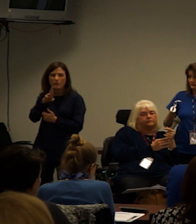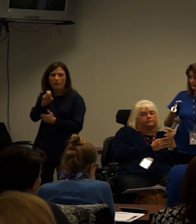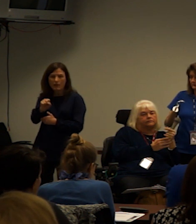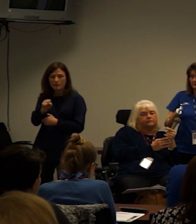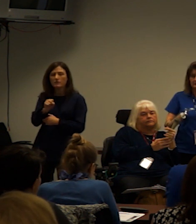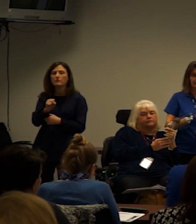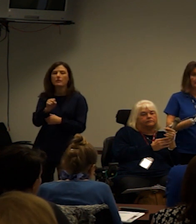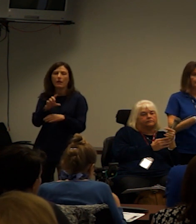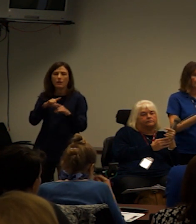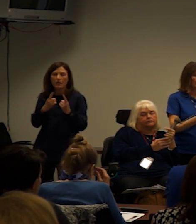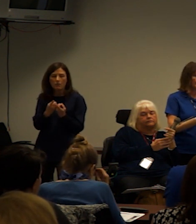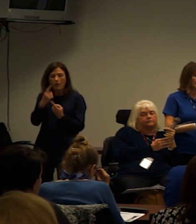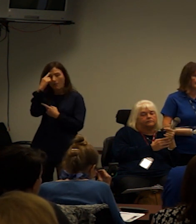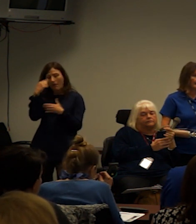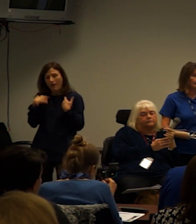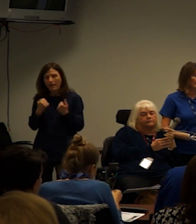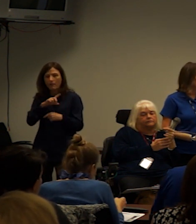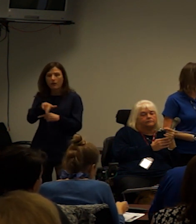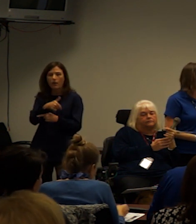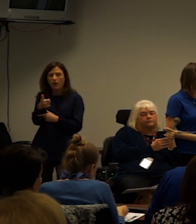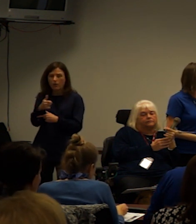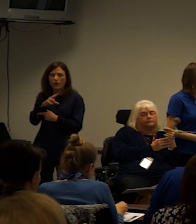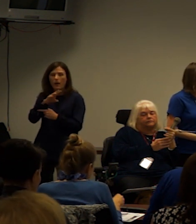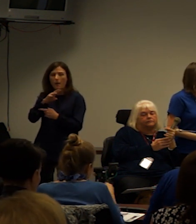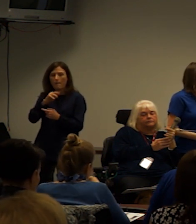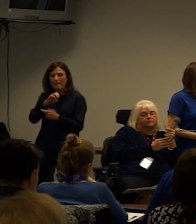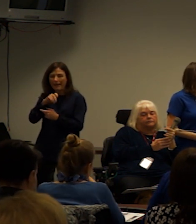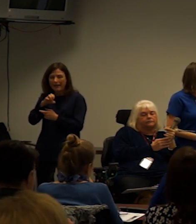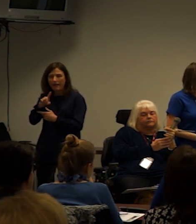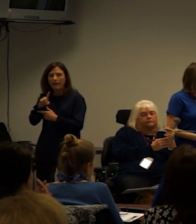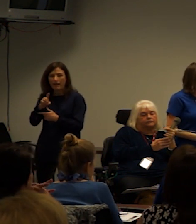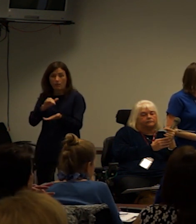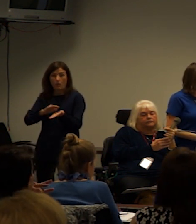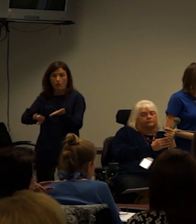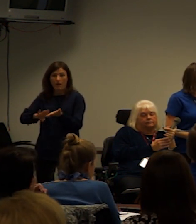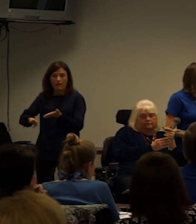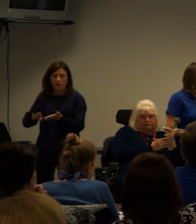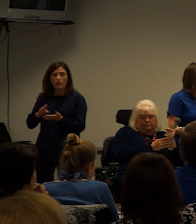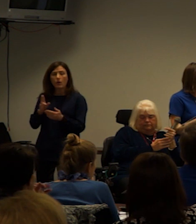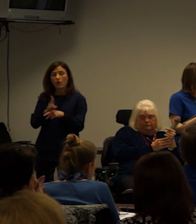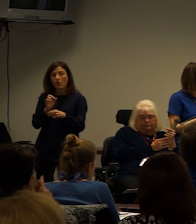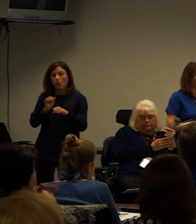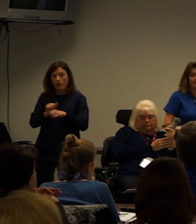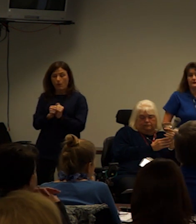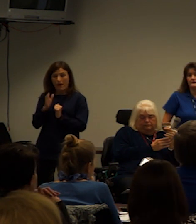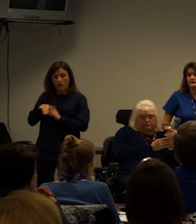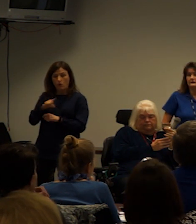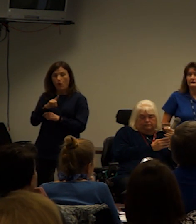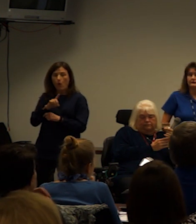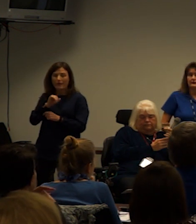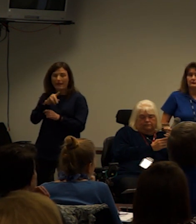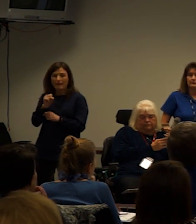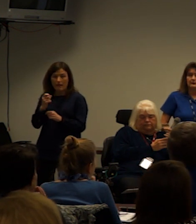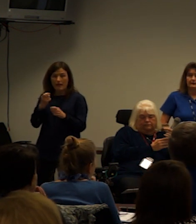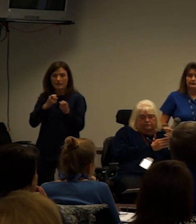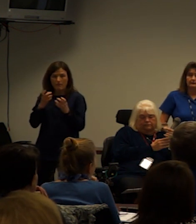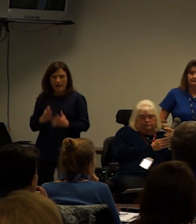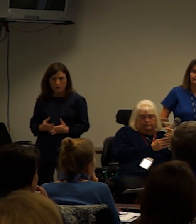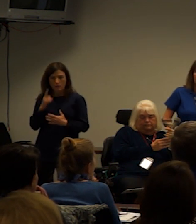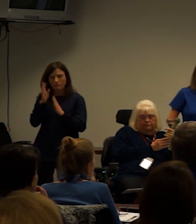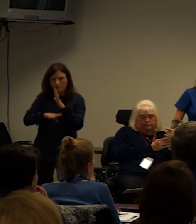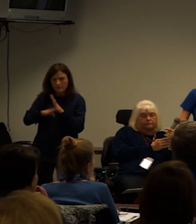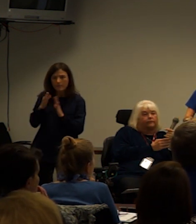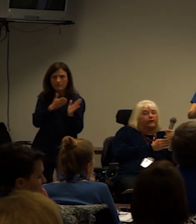Services or the Department of Mental Health or one of the Medicaid waivers, work with your case manager or home health agency to develop a